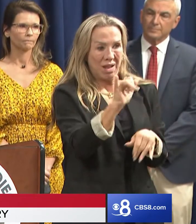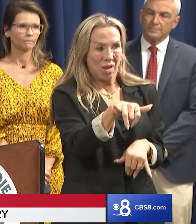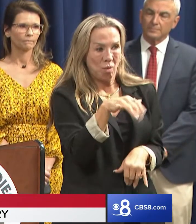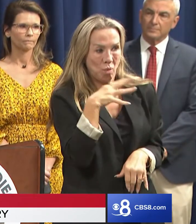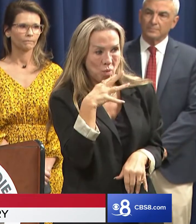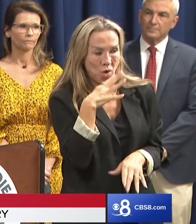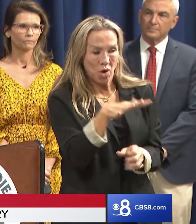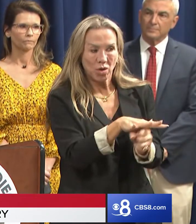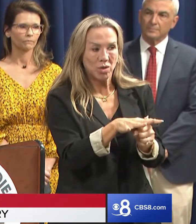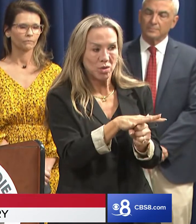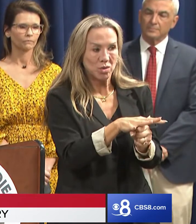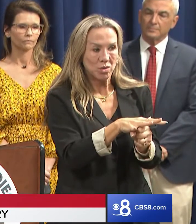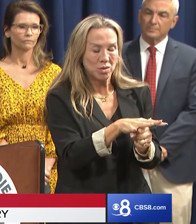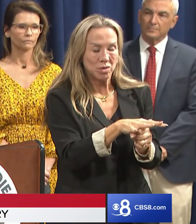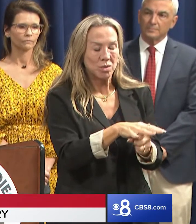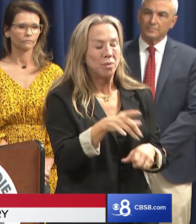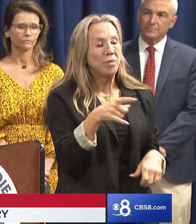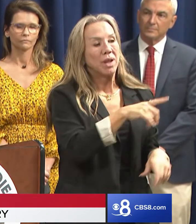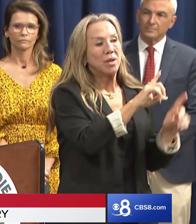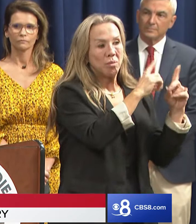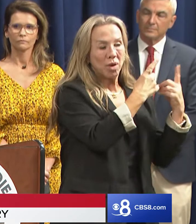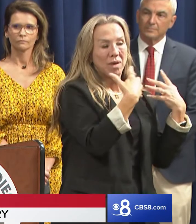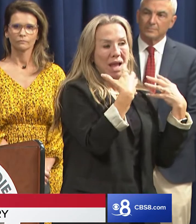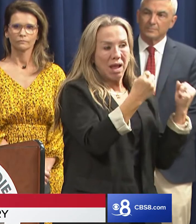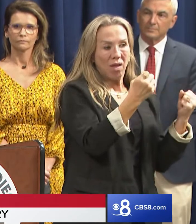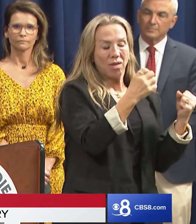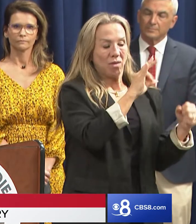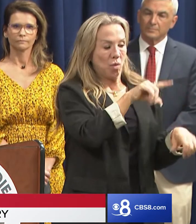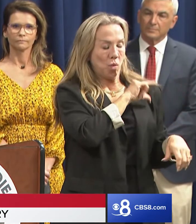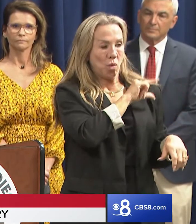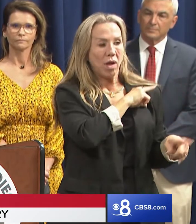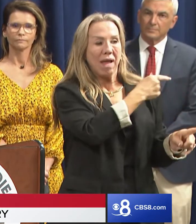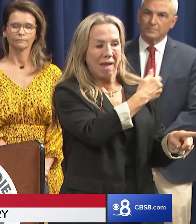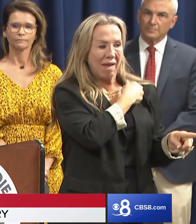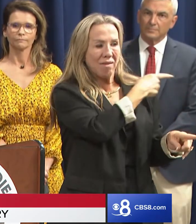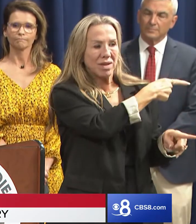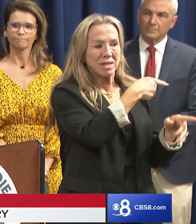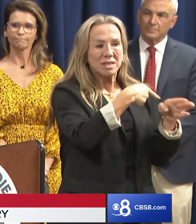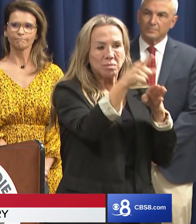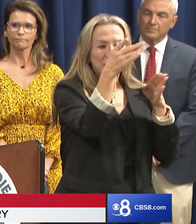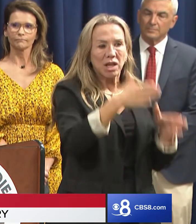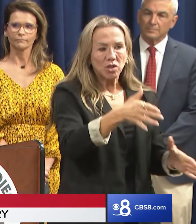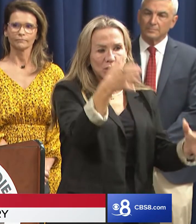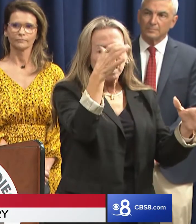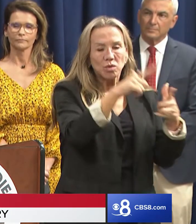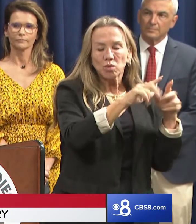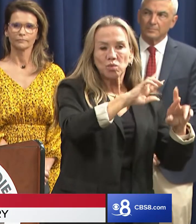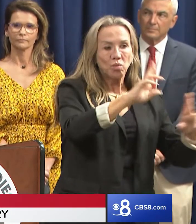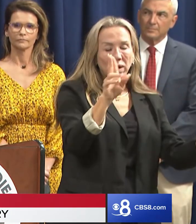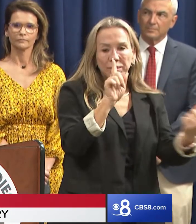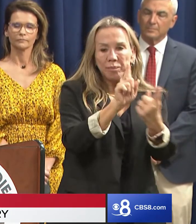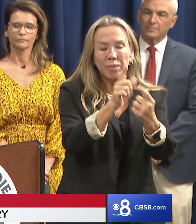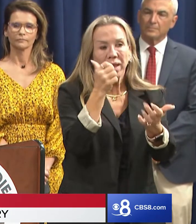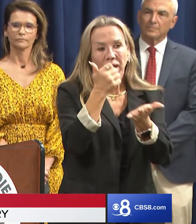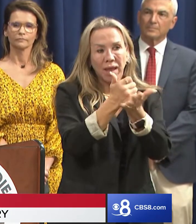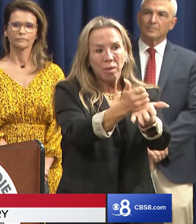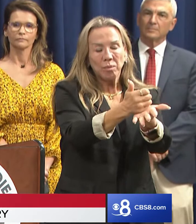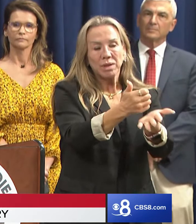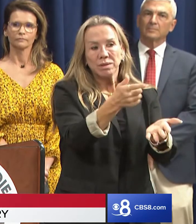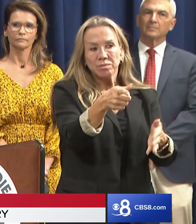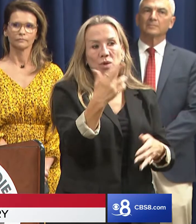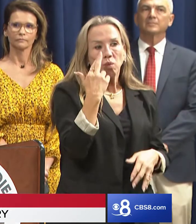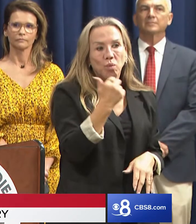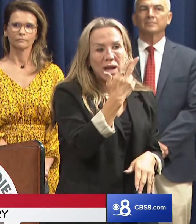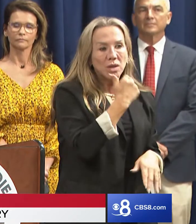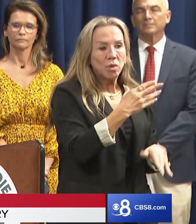The county's Department of Environmental Health and Quality has duty specialists that are available to assist restaurants and provide guidance on how